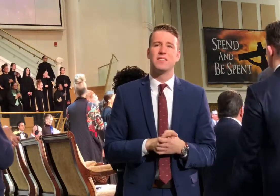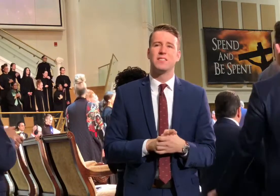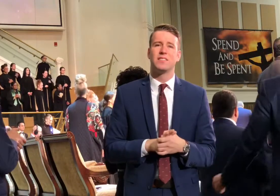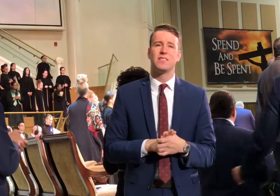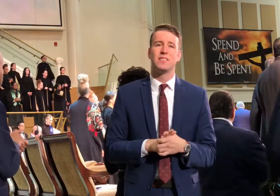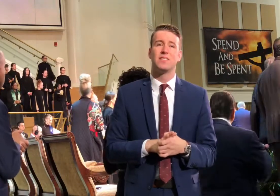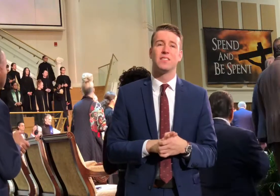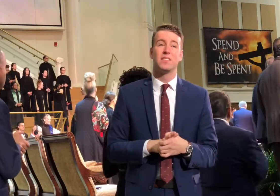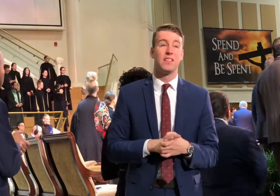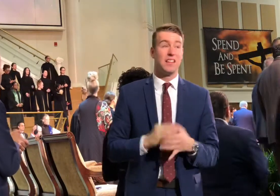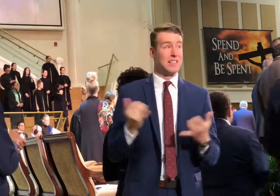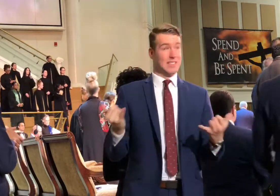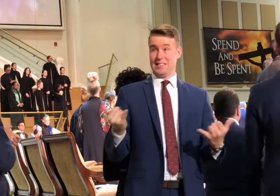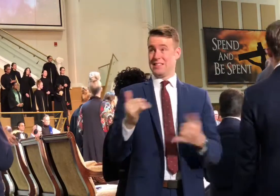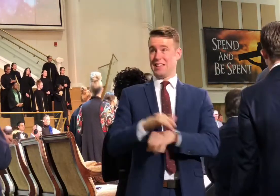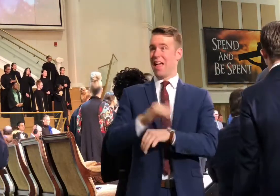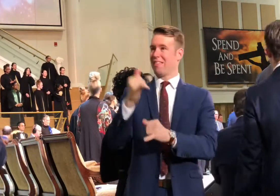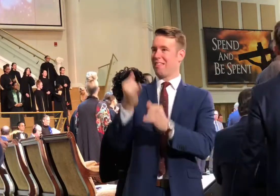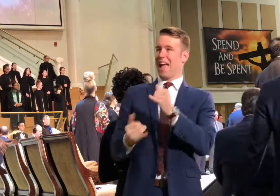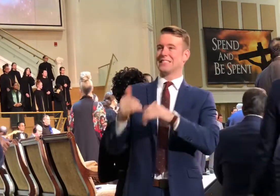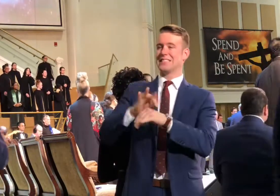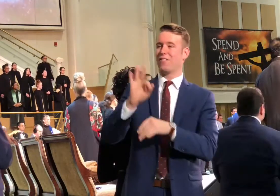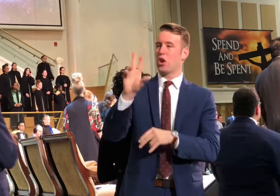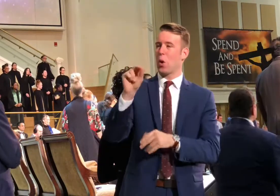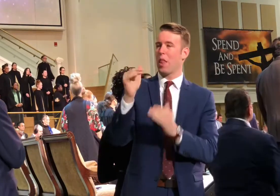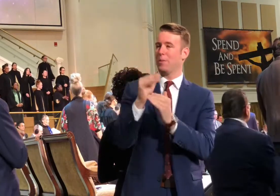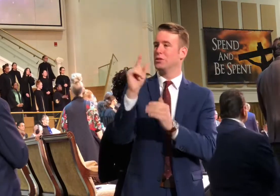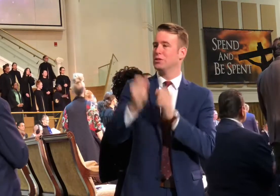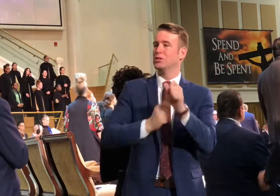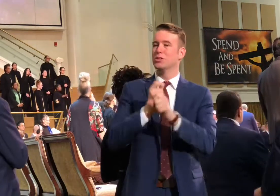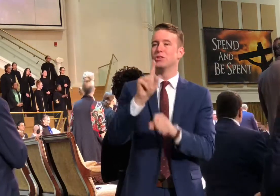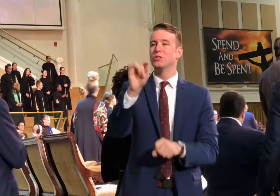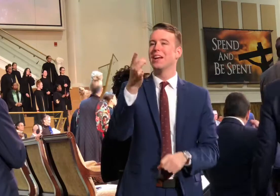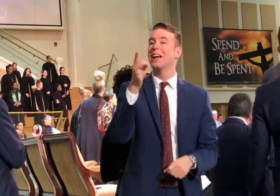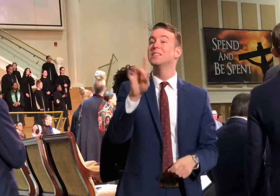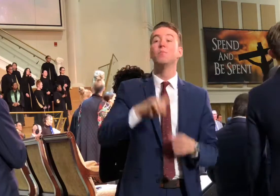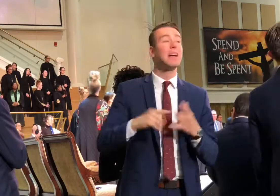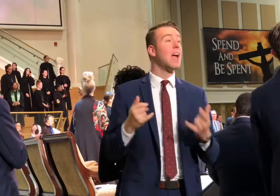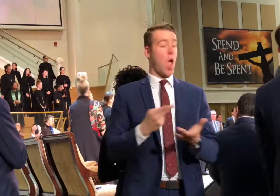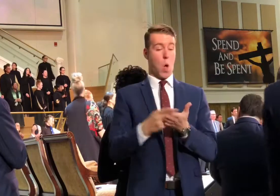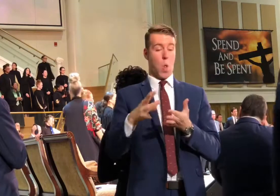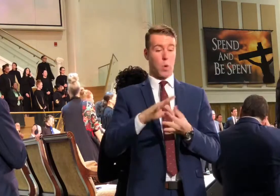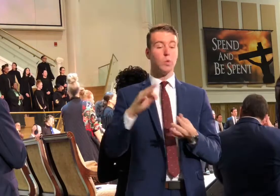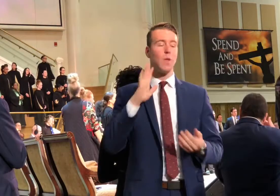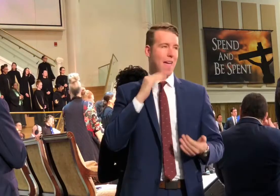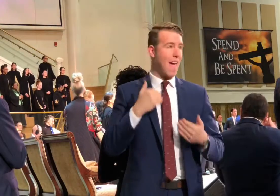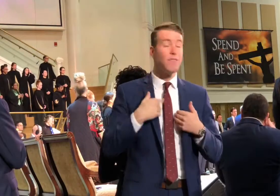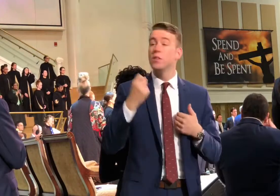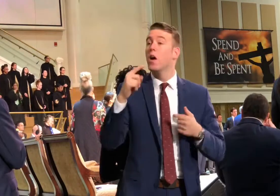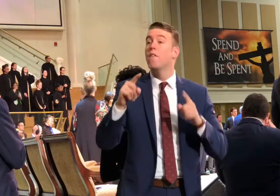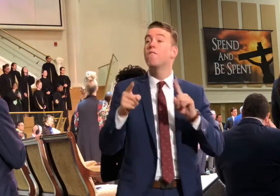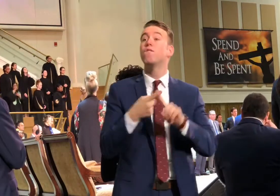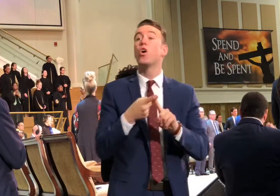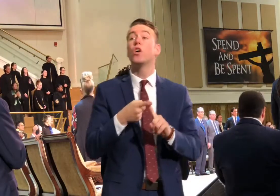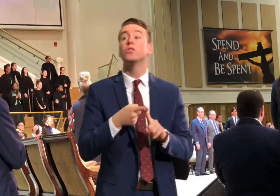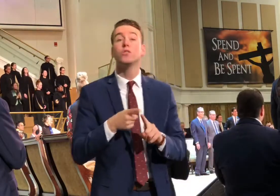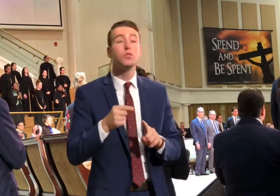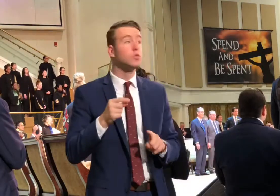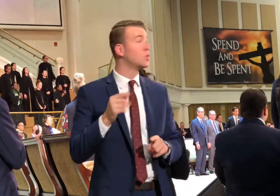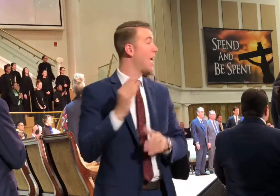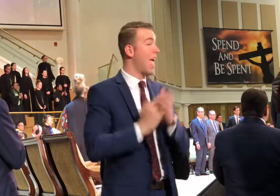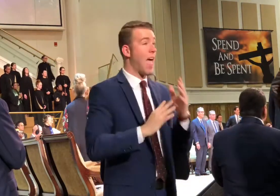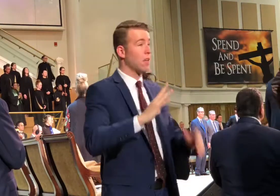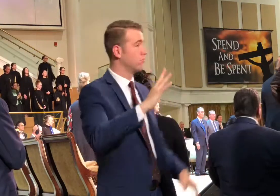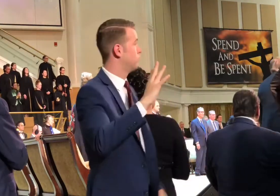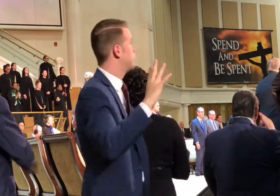That's the last night of No Limits 2018. And we're going to have a time in the Holy Ghost. Here's what we're going to do. First of all, I want you to stretch your hand up here to